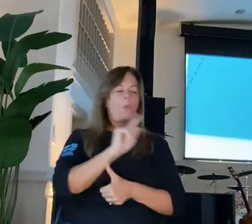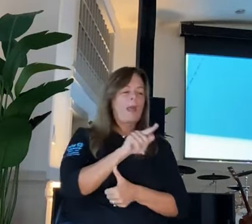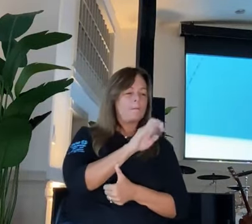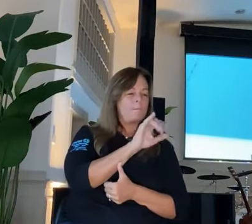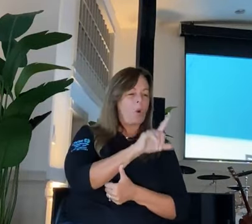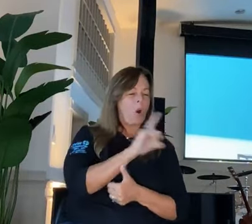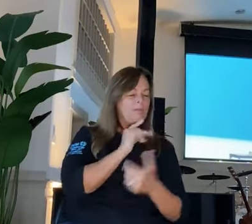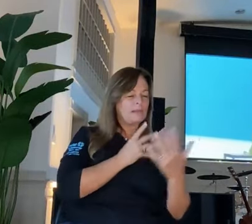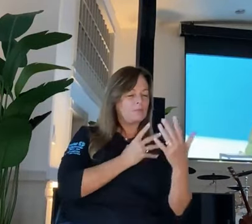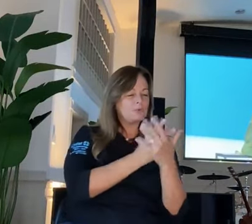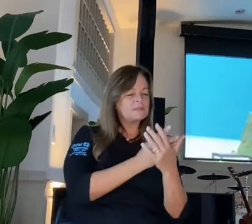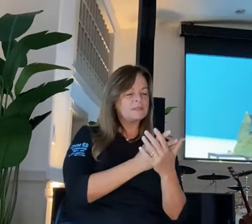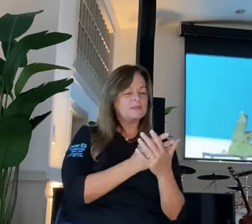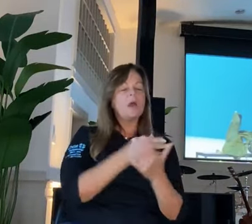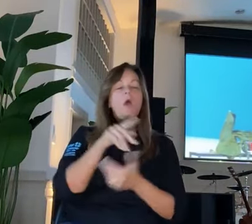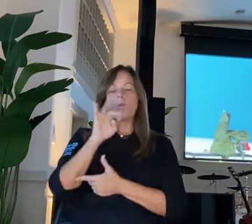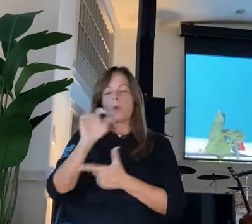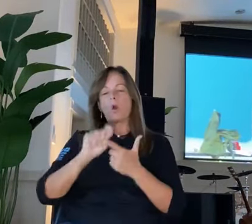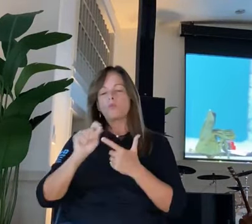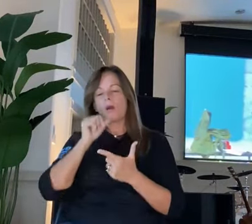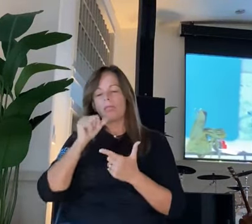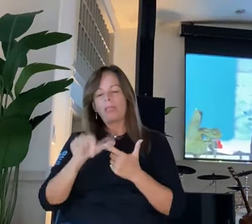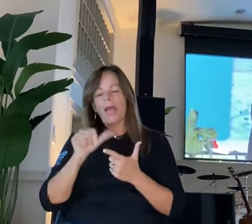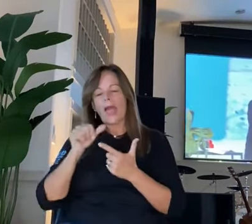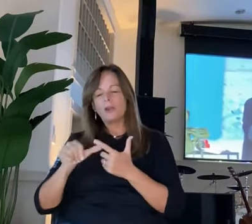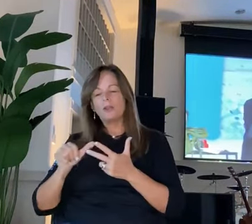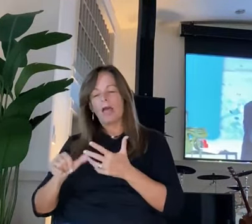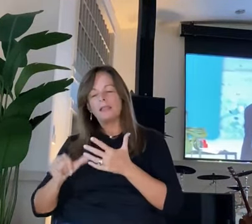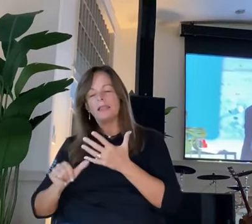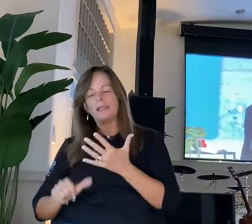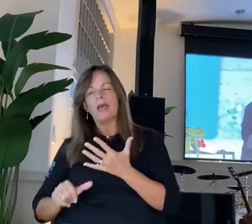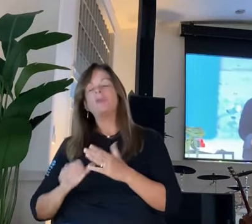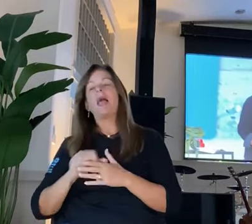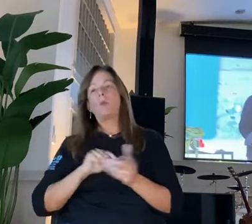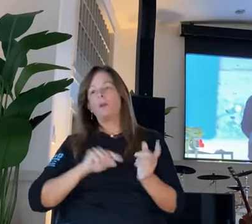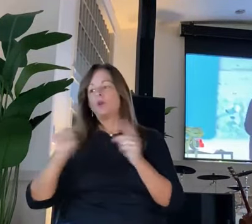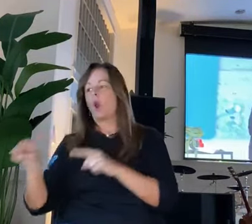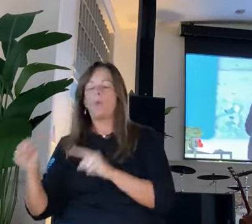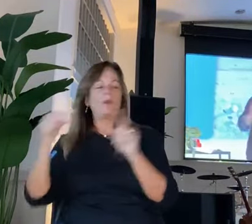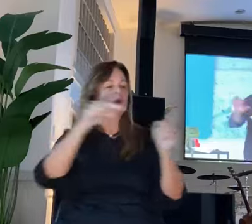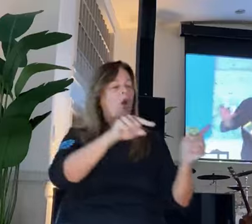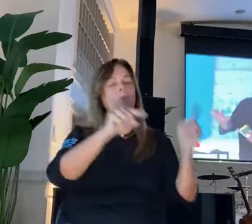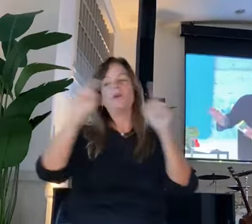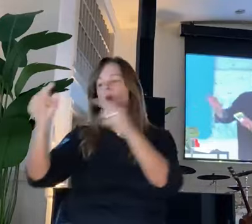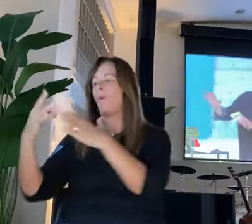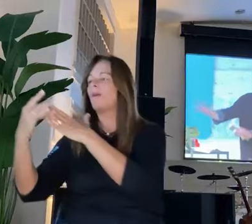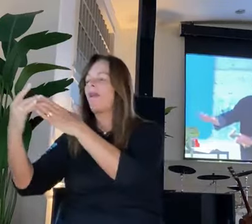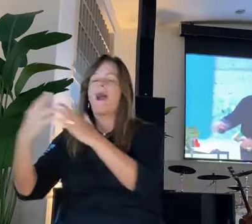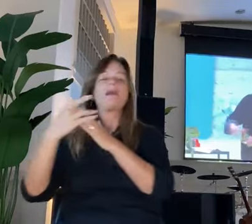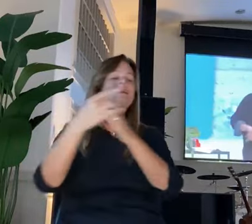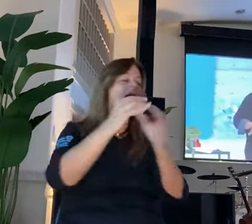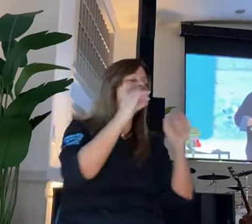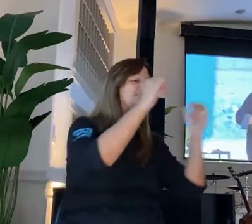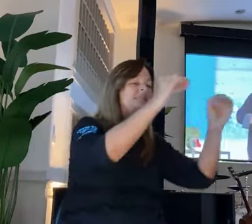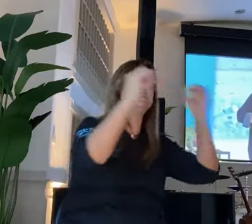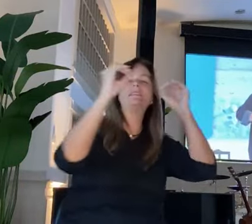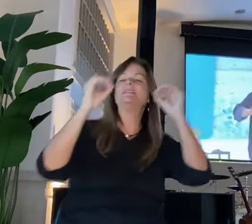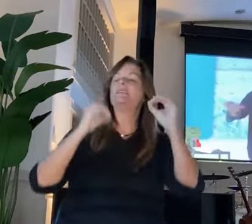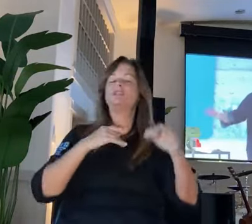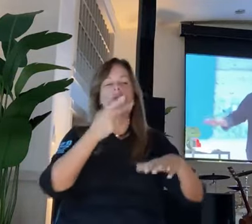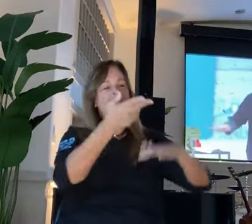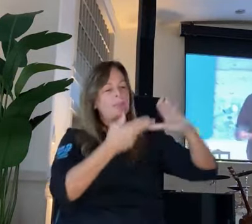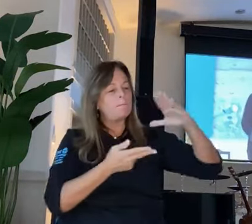the Marentine prison and where he wrote some of the letters that are now epistles, and we got to be there for that. He took us to the church where he's buried. I mean, it was